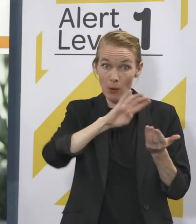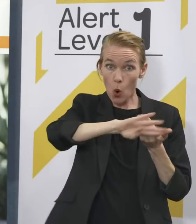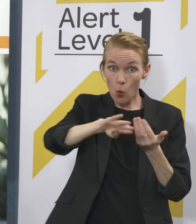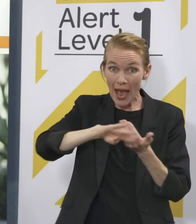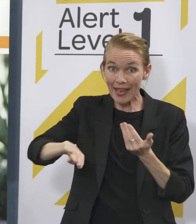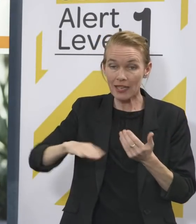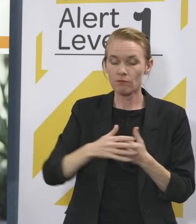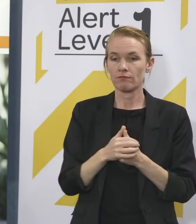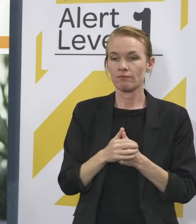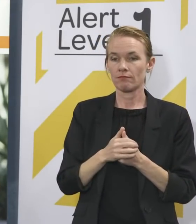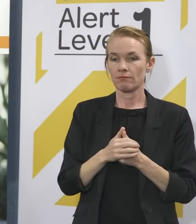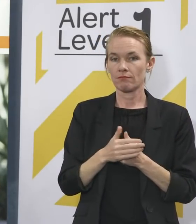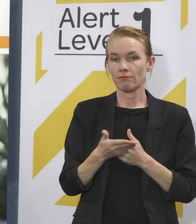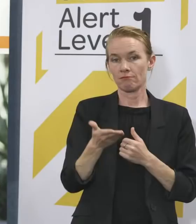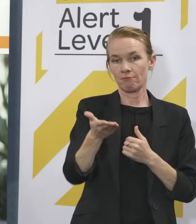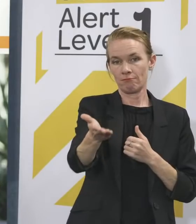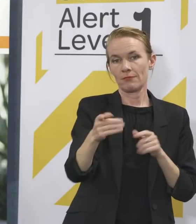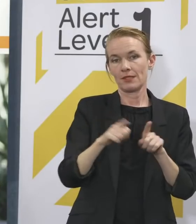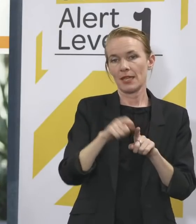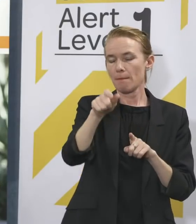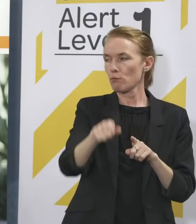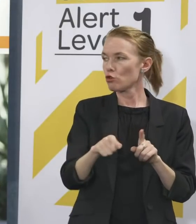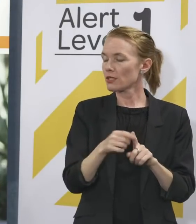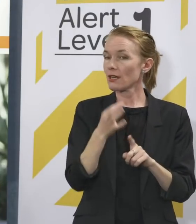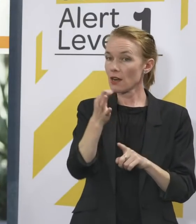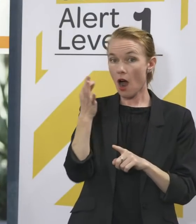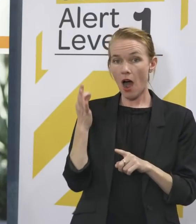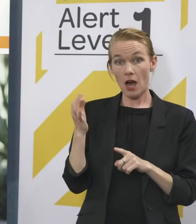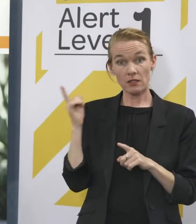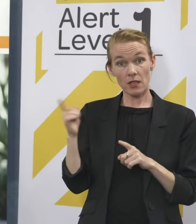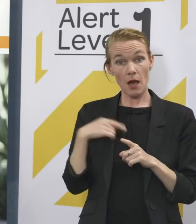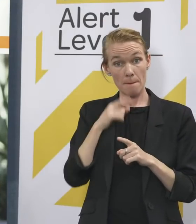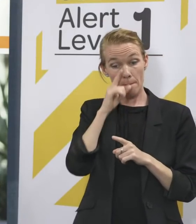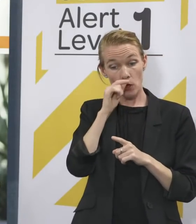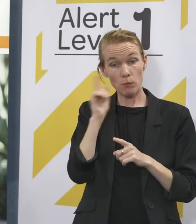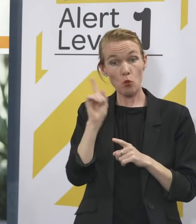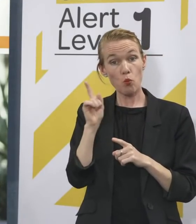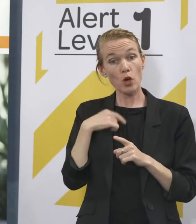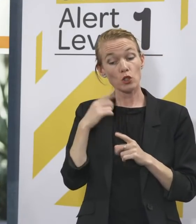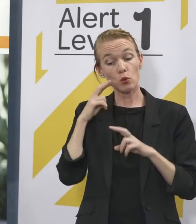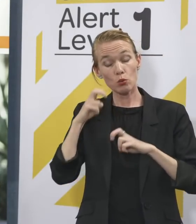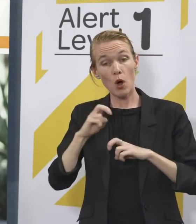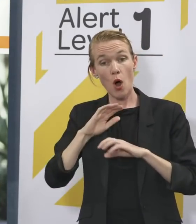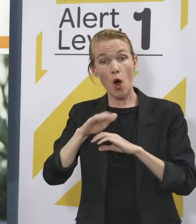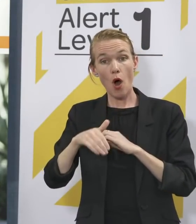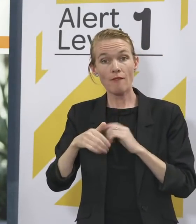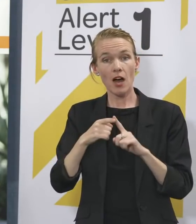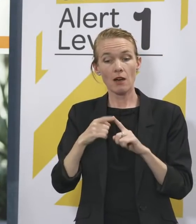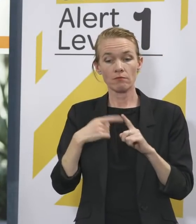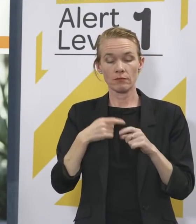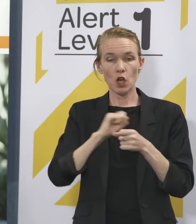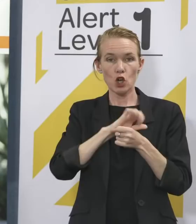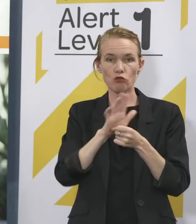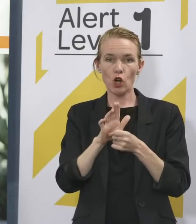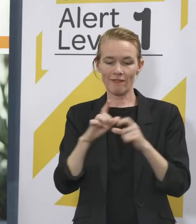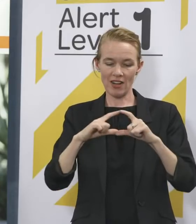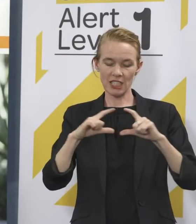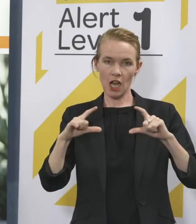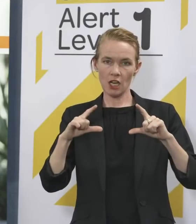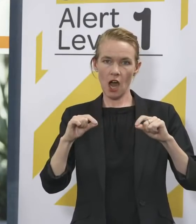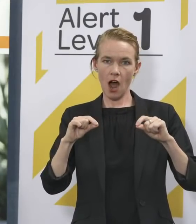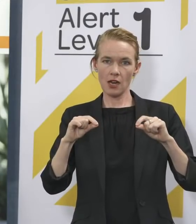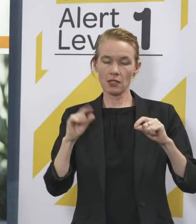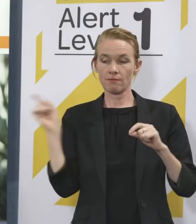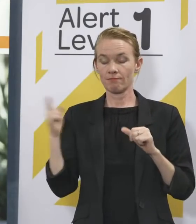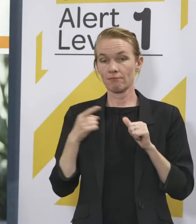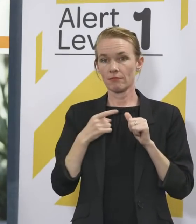and what are your thoughts on that? Look, I haven't personally reviewed the proposal, so this is a sort of a Bluetooth